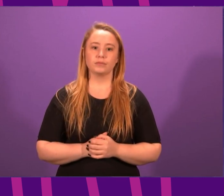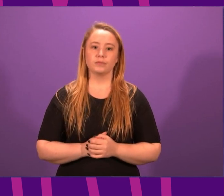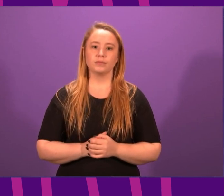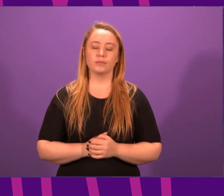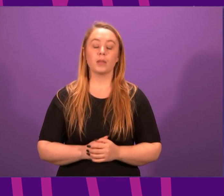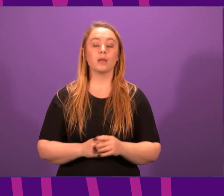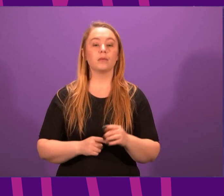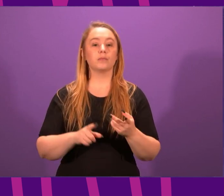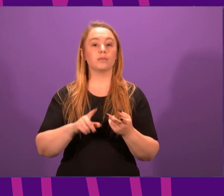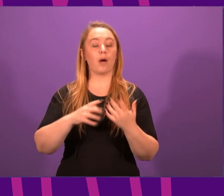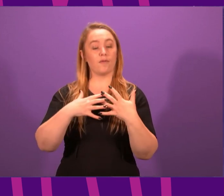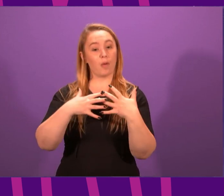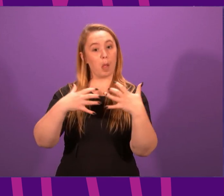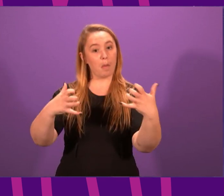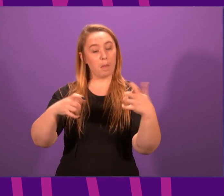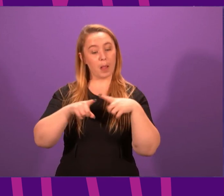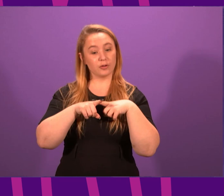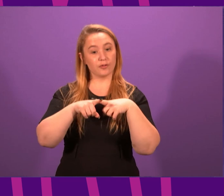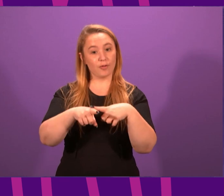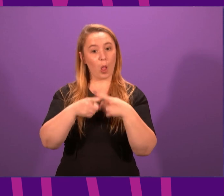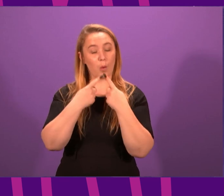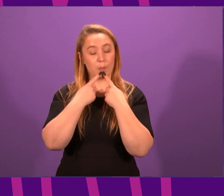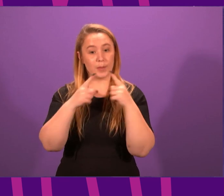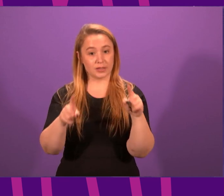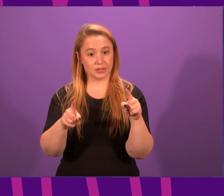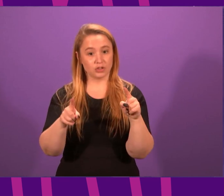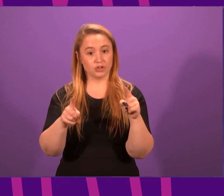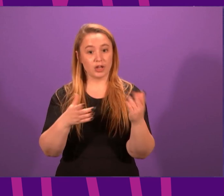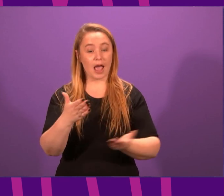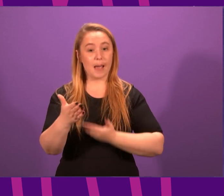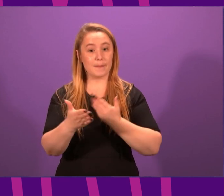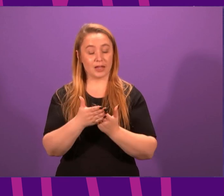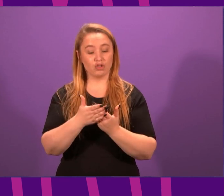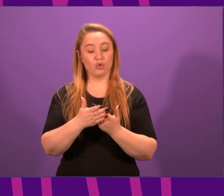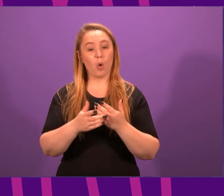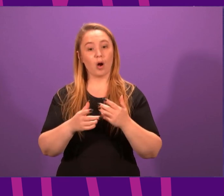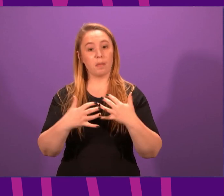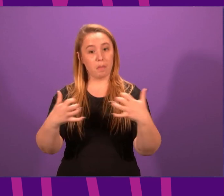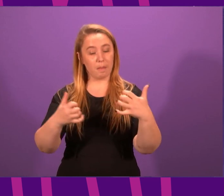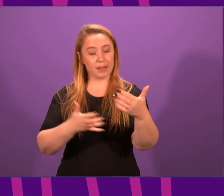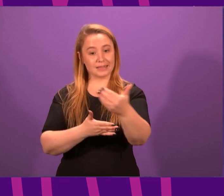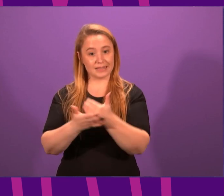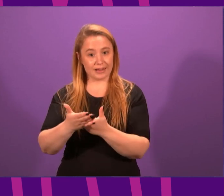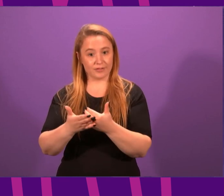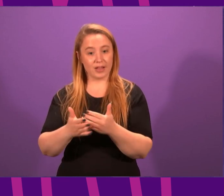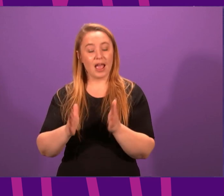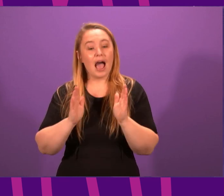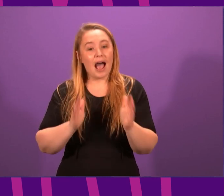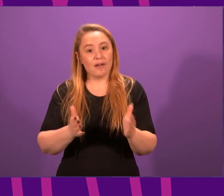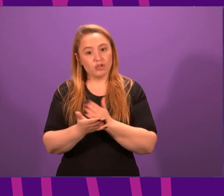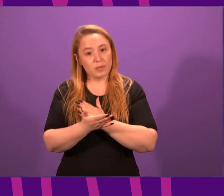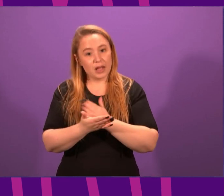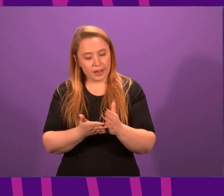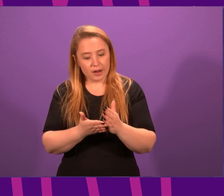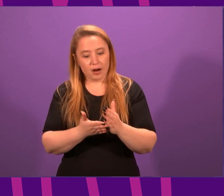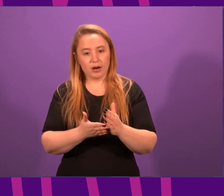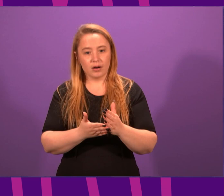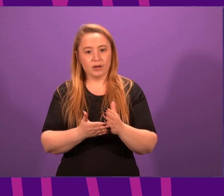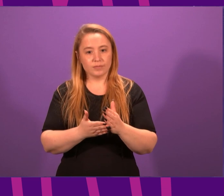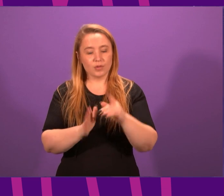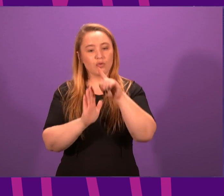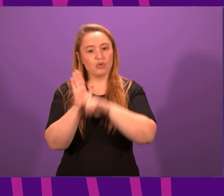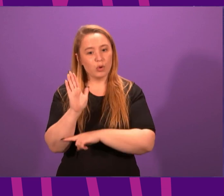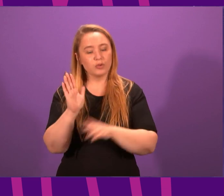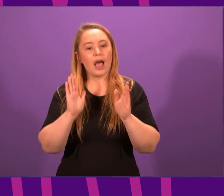to be able to follow these messages and to keep themselves and others safe, we need clarity on what they are being asked to